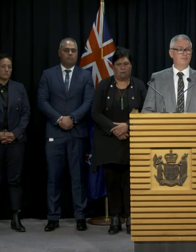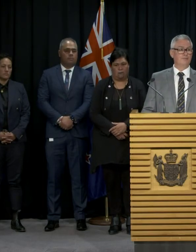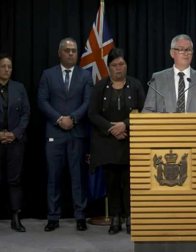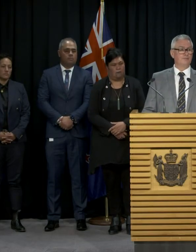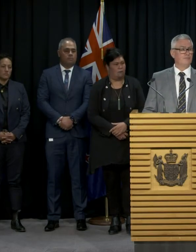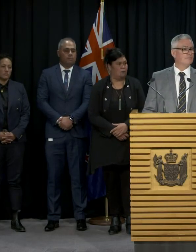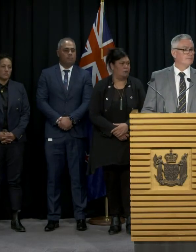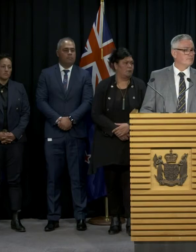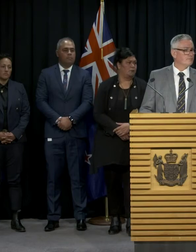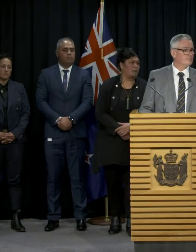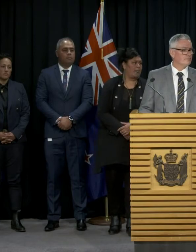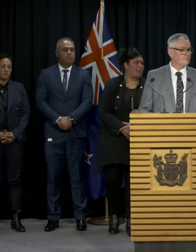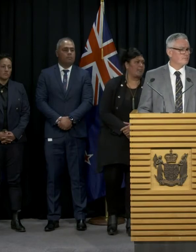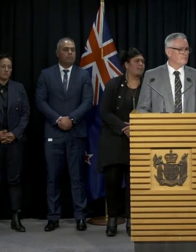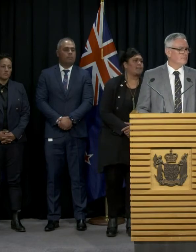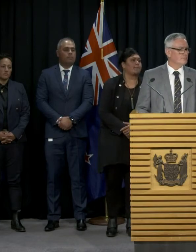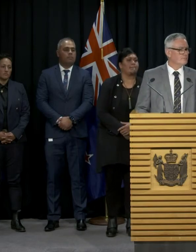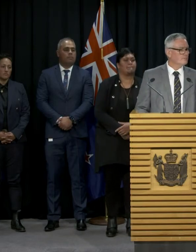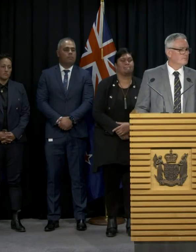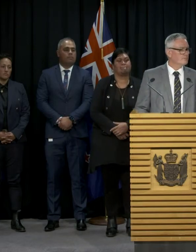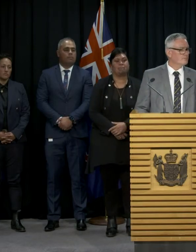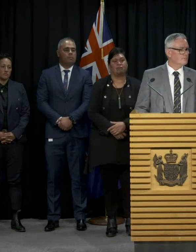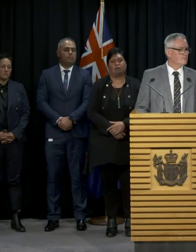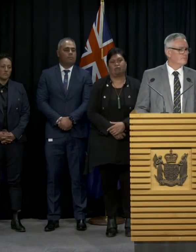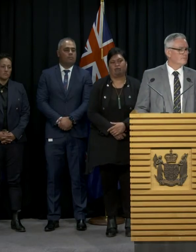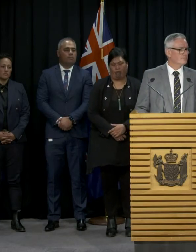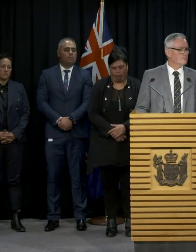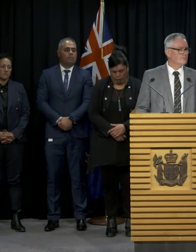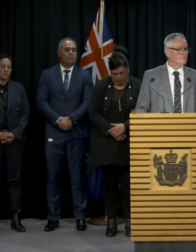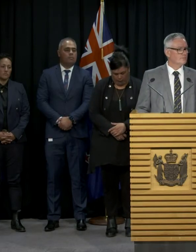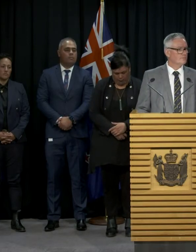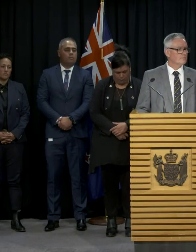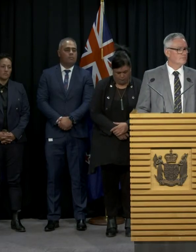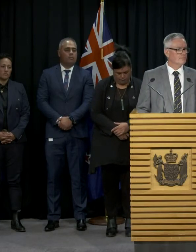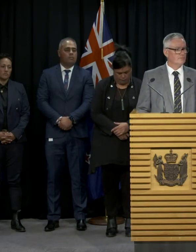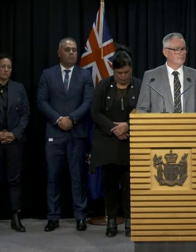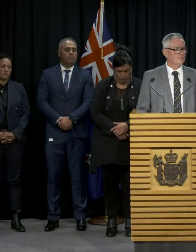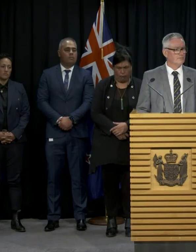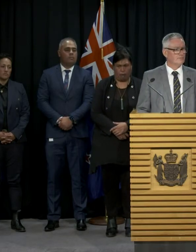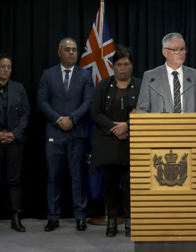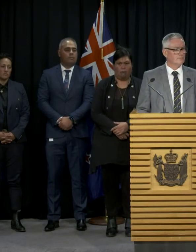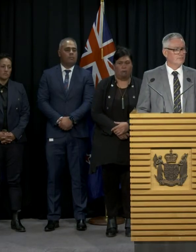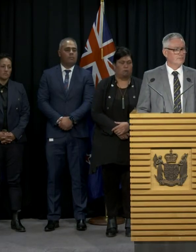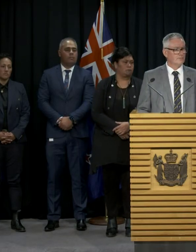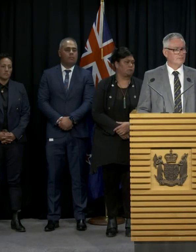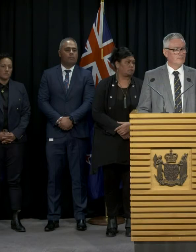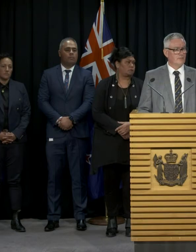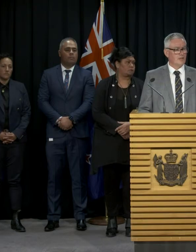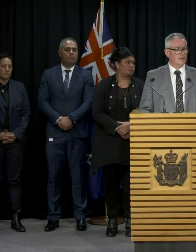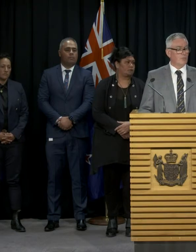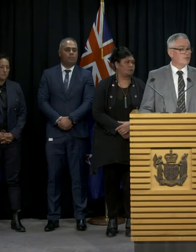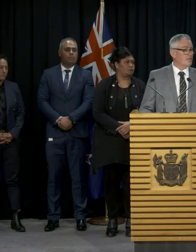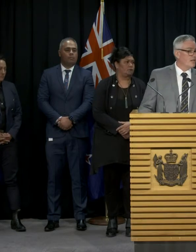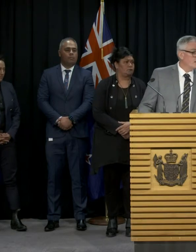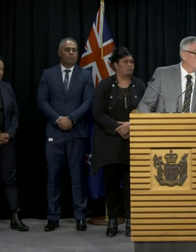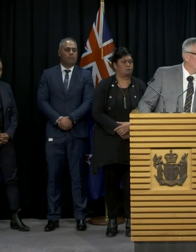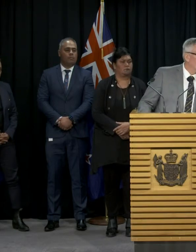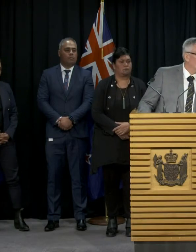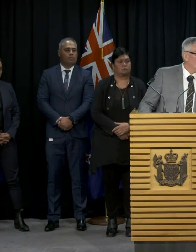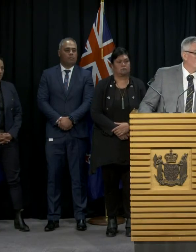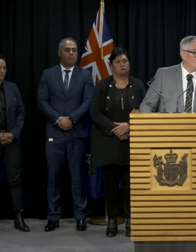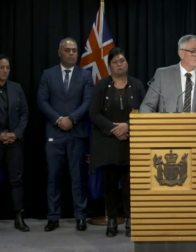Eru. Ia ho whakaro ki ngā kaipoti Māori mō koutou, mō tēnei whakatau. Mō